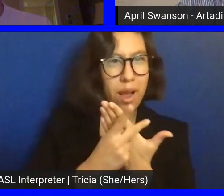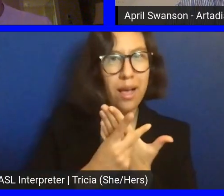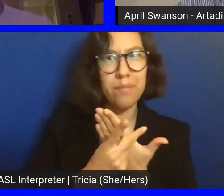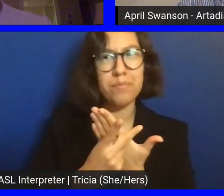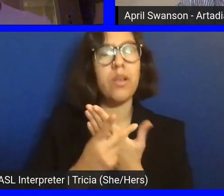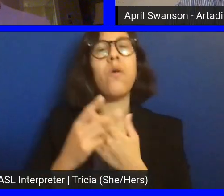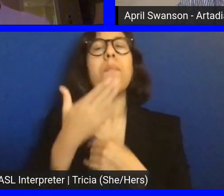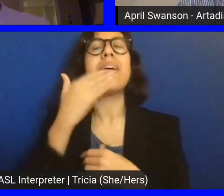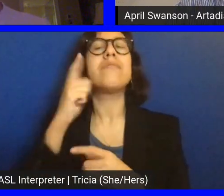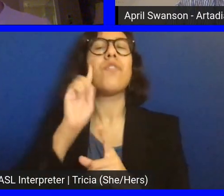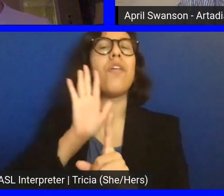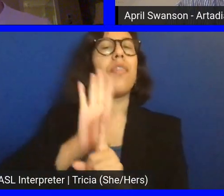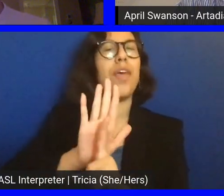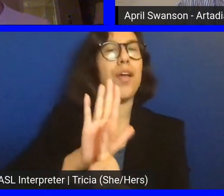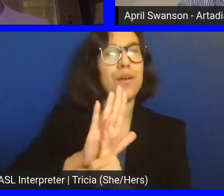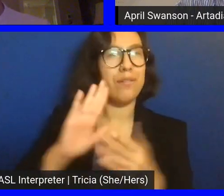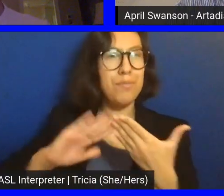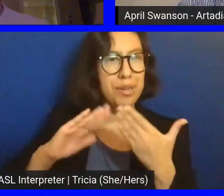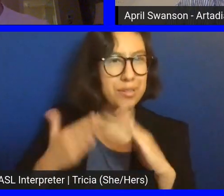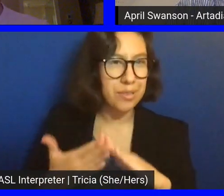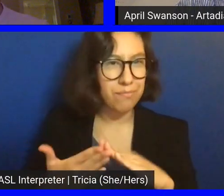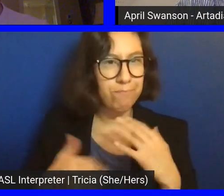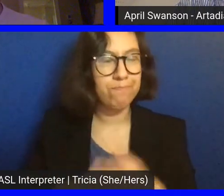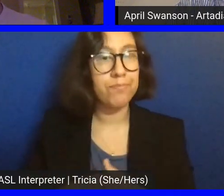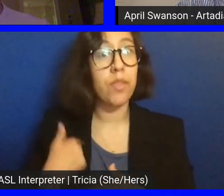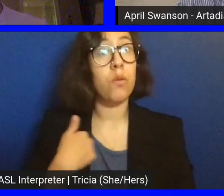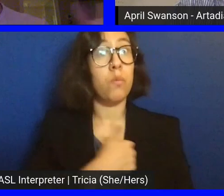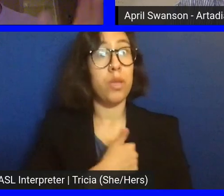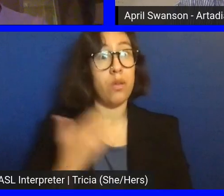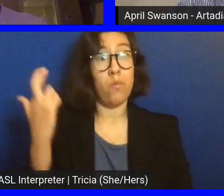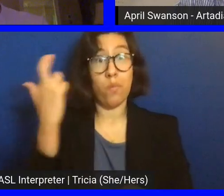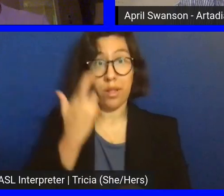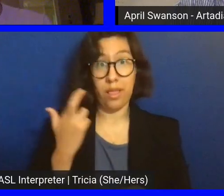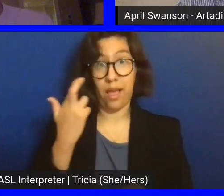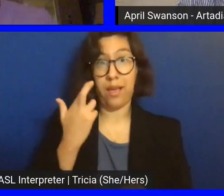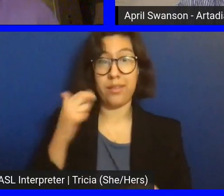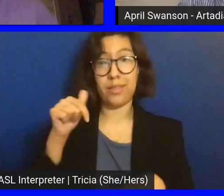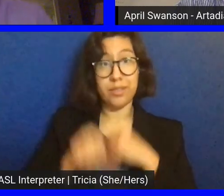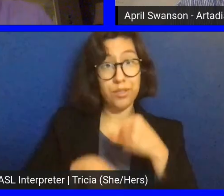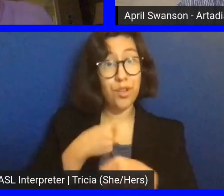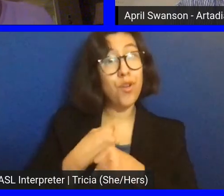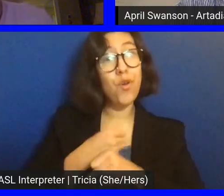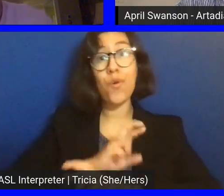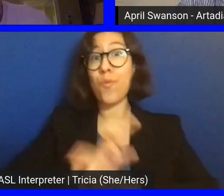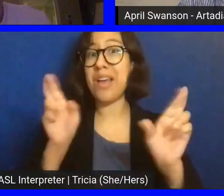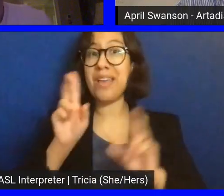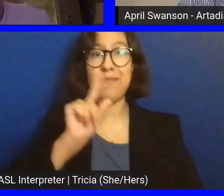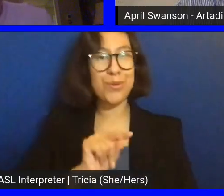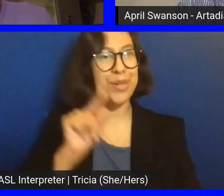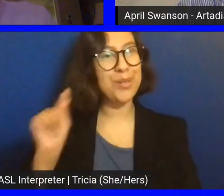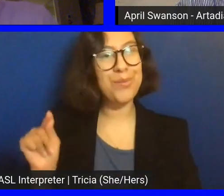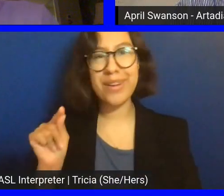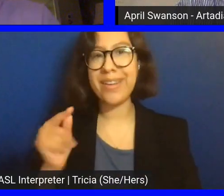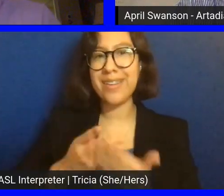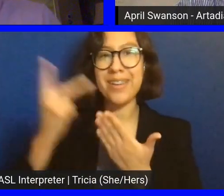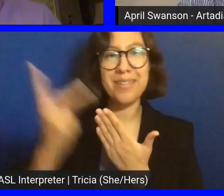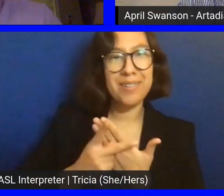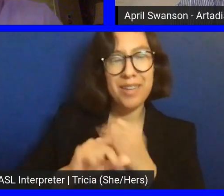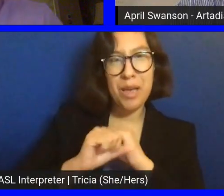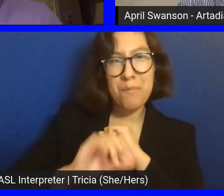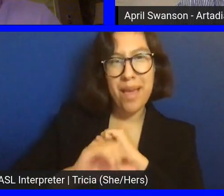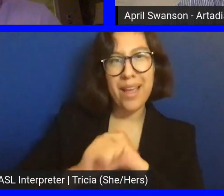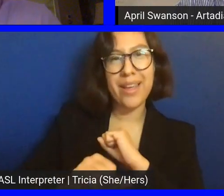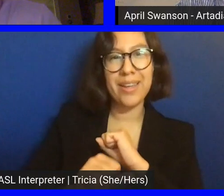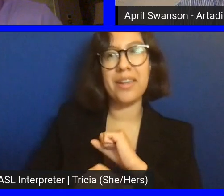given context. What we realized this year, as we kind of geared up for the 2020 campaign in advance